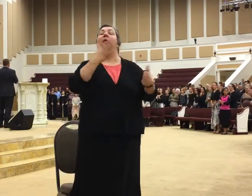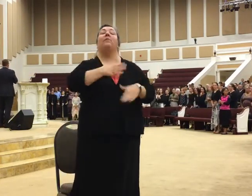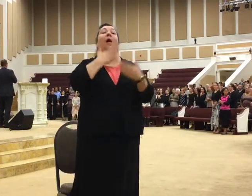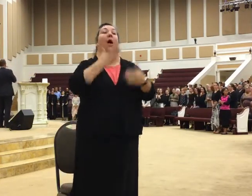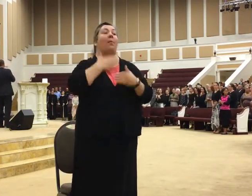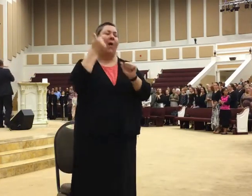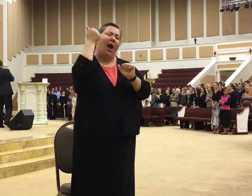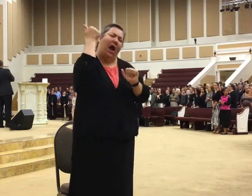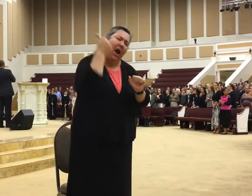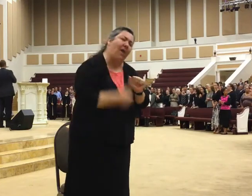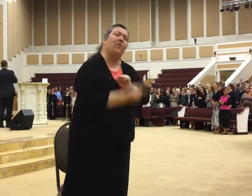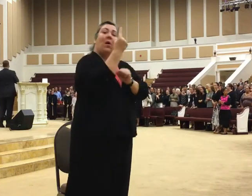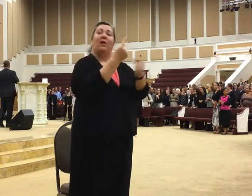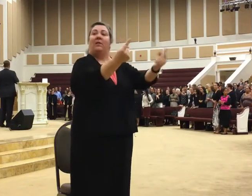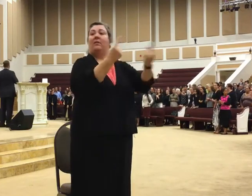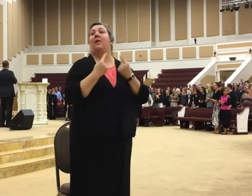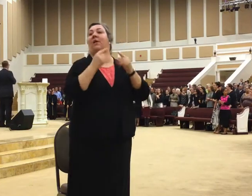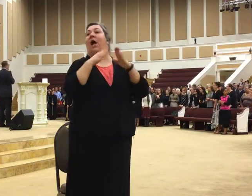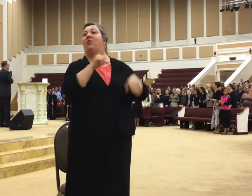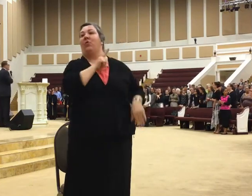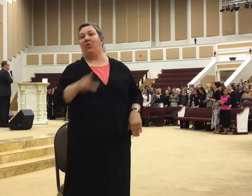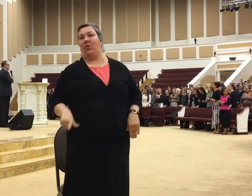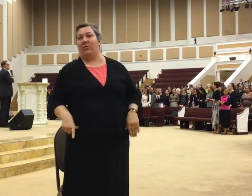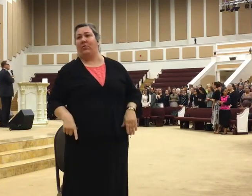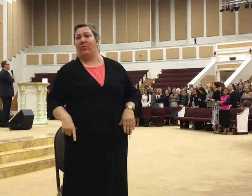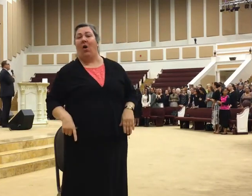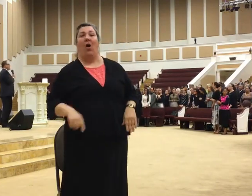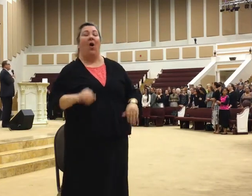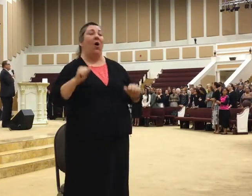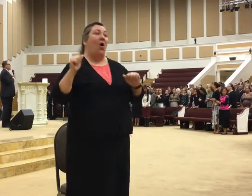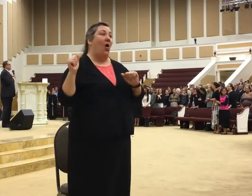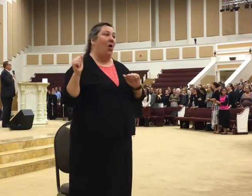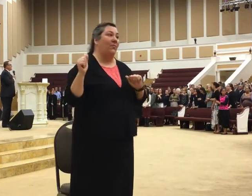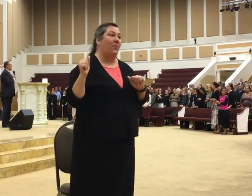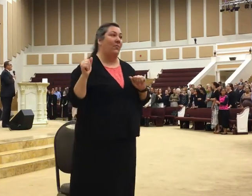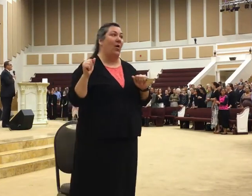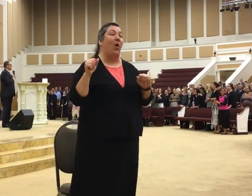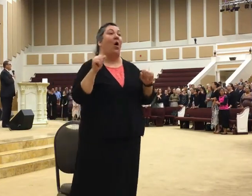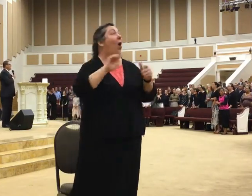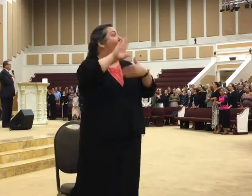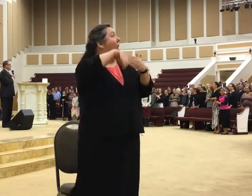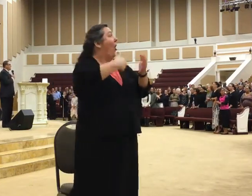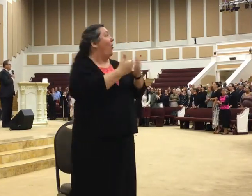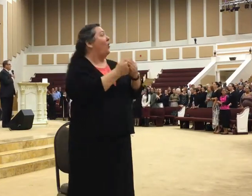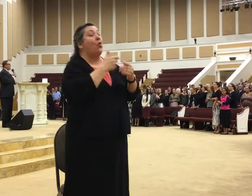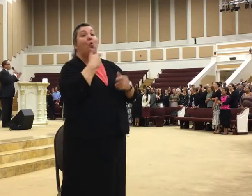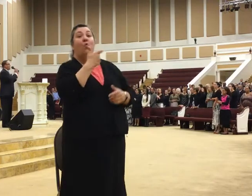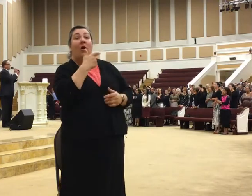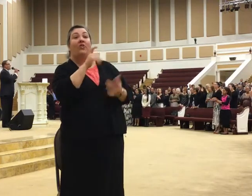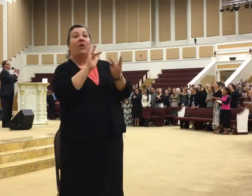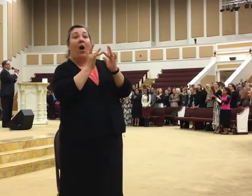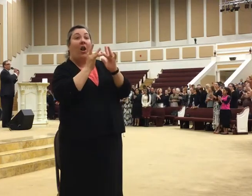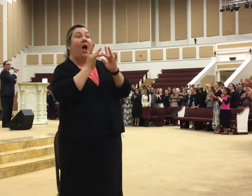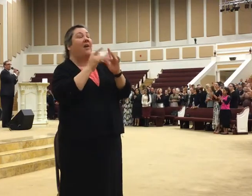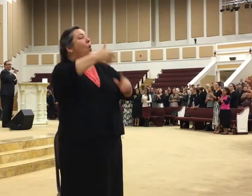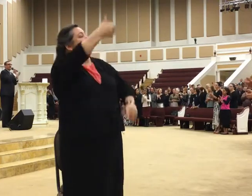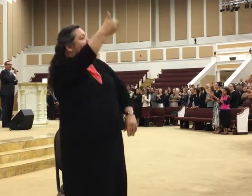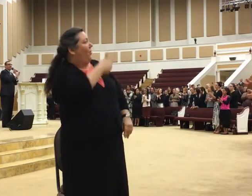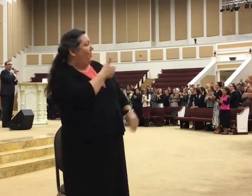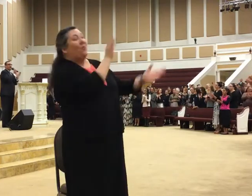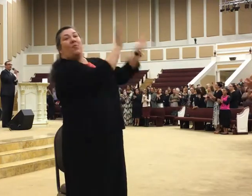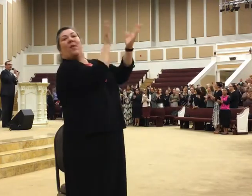I'm glad for everybody that's in the house of the Lord, and all of those welcome by the webcast live stream. Give all of them a welcome that are